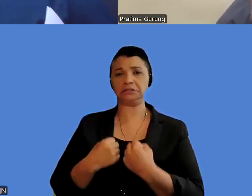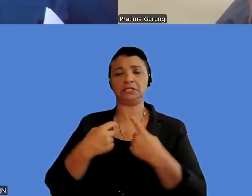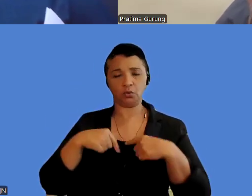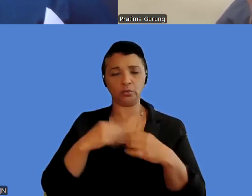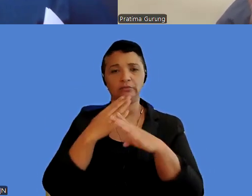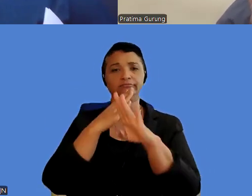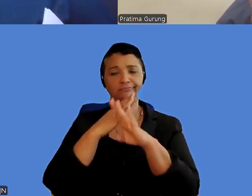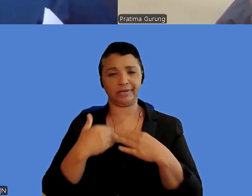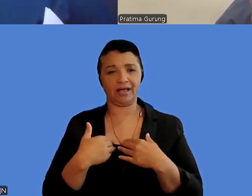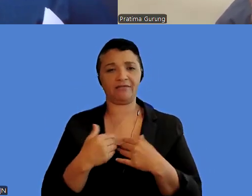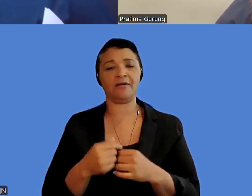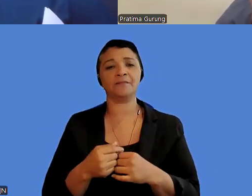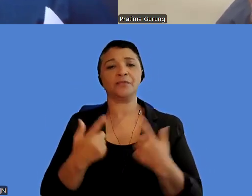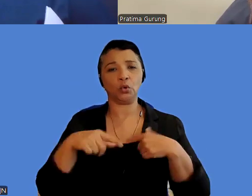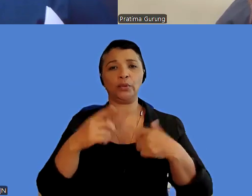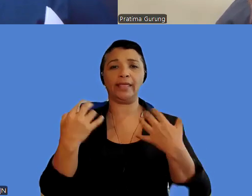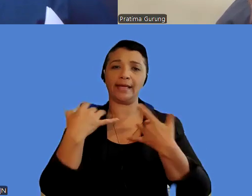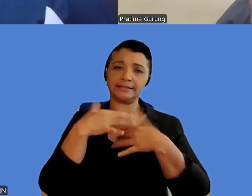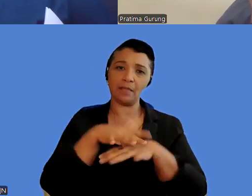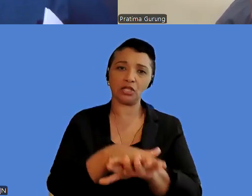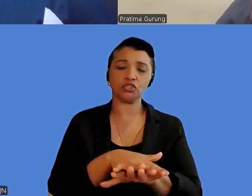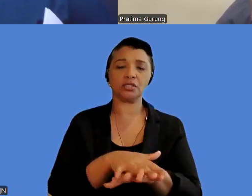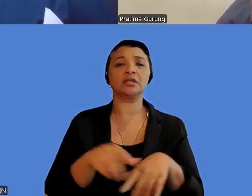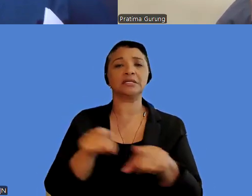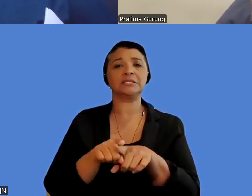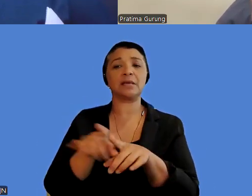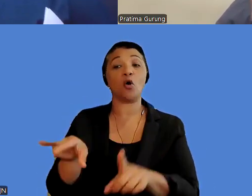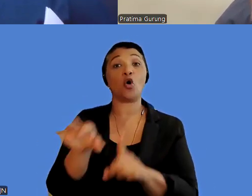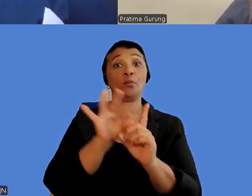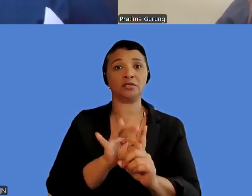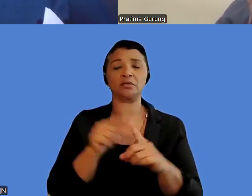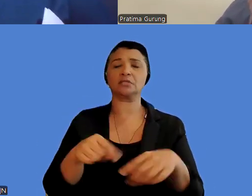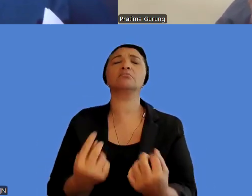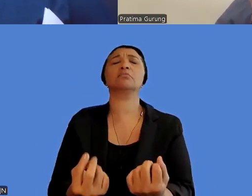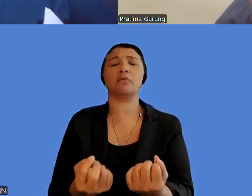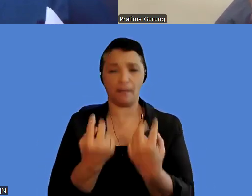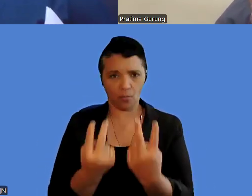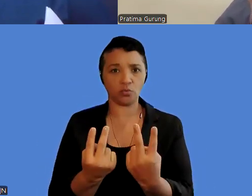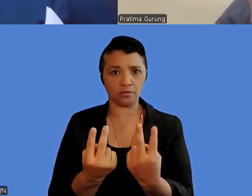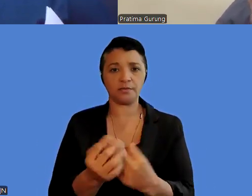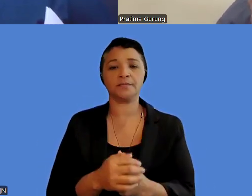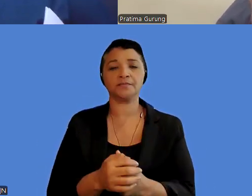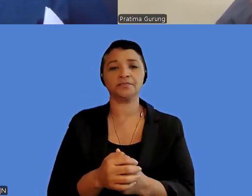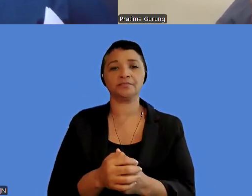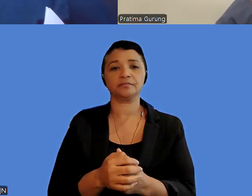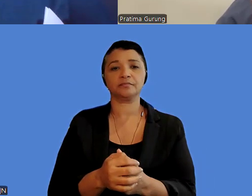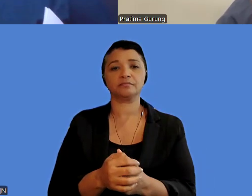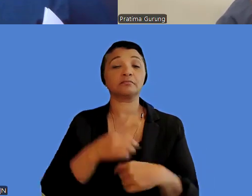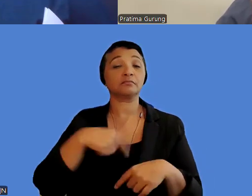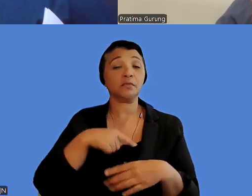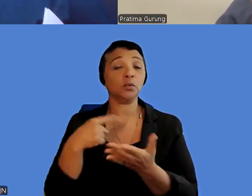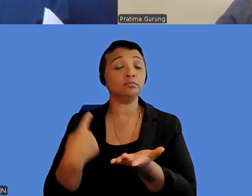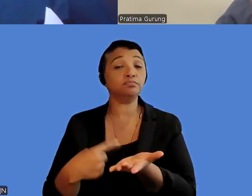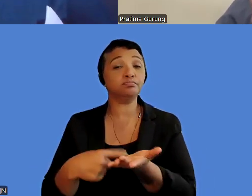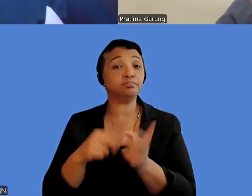the assimilation, with the co-optation is very critical. And I think to discuss all these